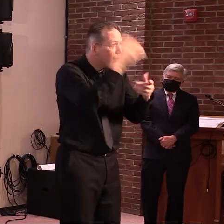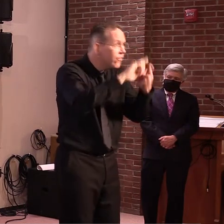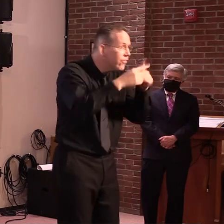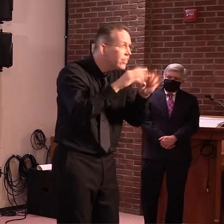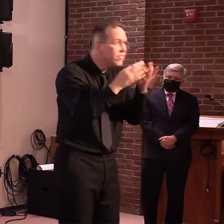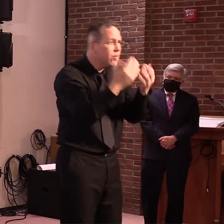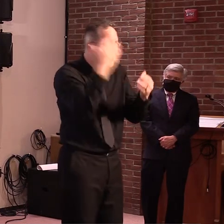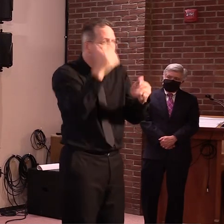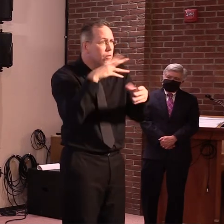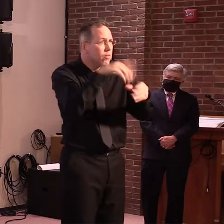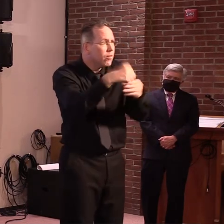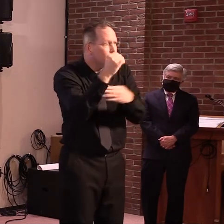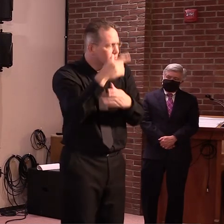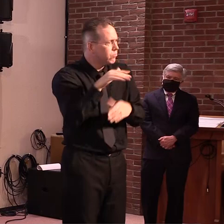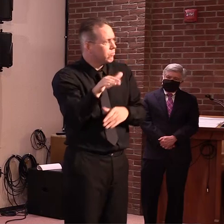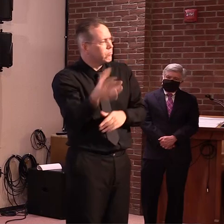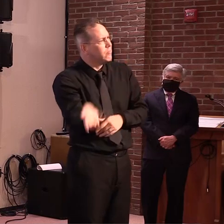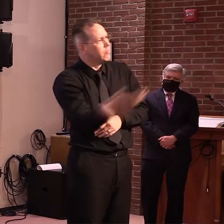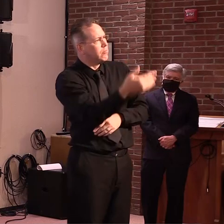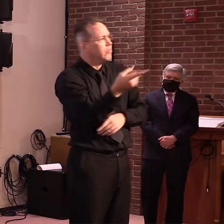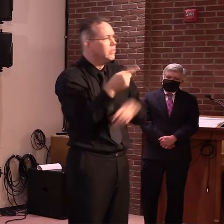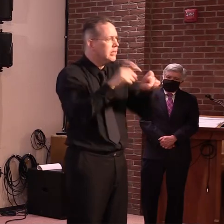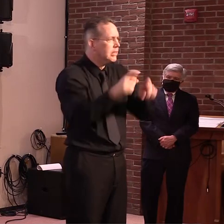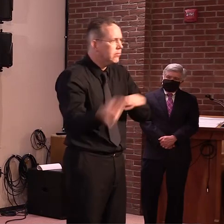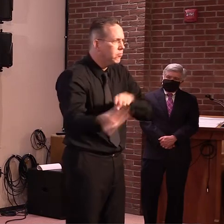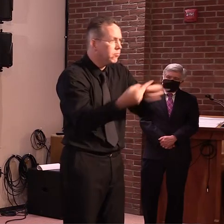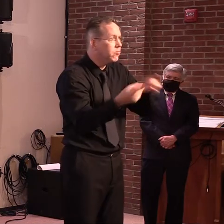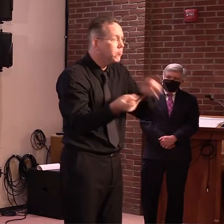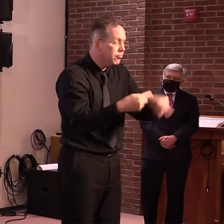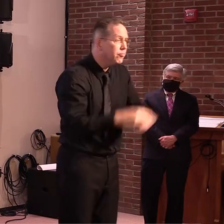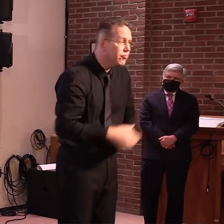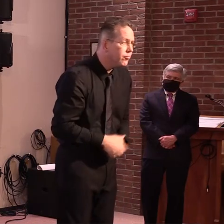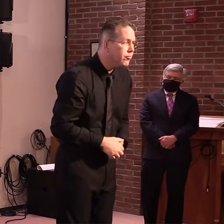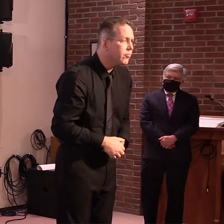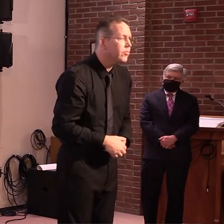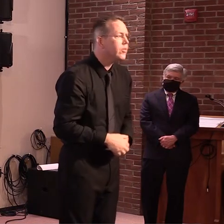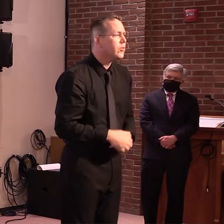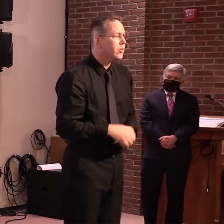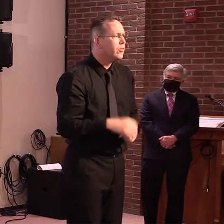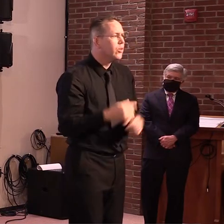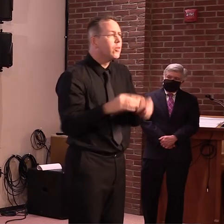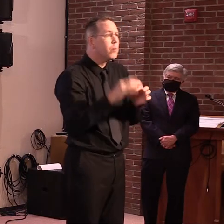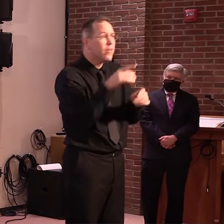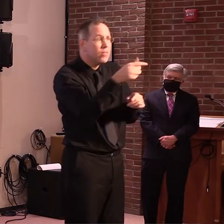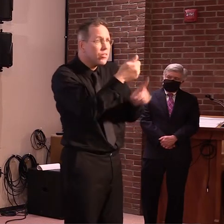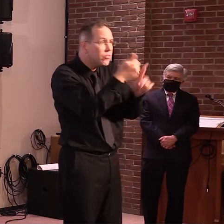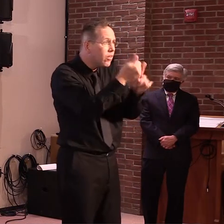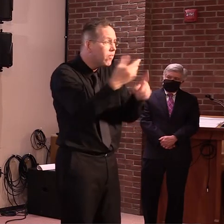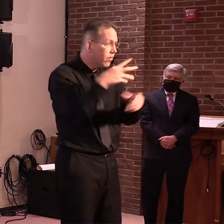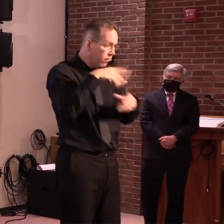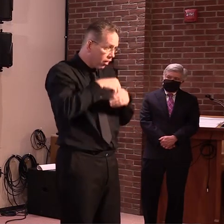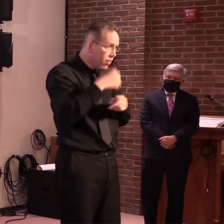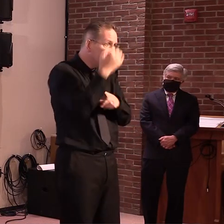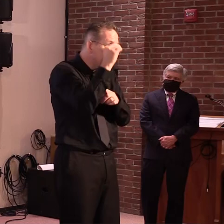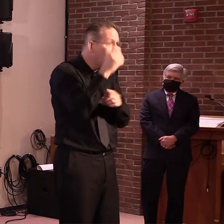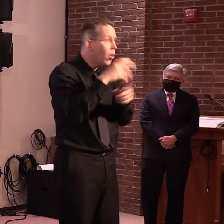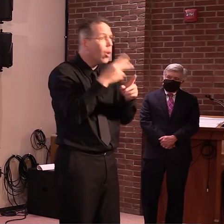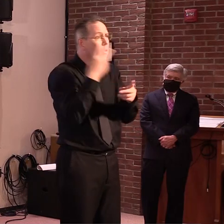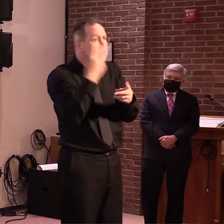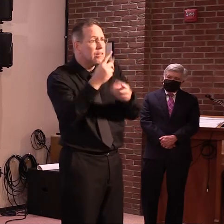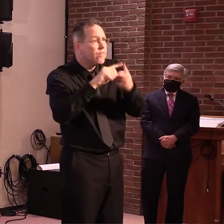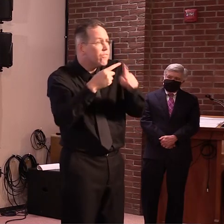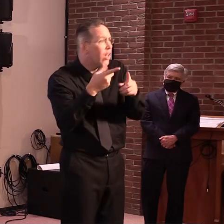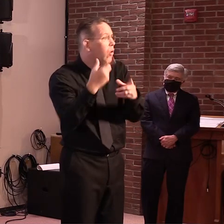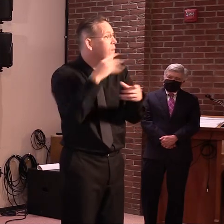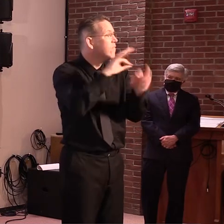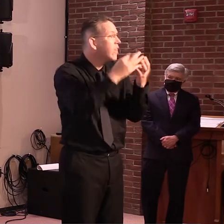And I'll do that again right now. So make sure that if you have been involved in a large gathering or protest,